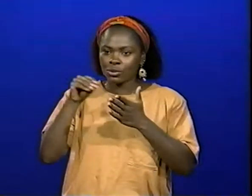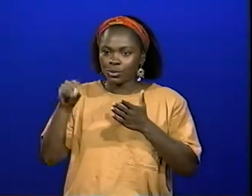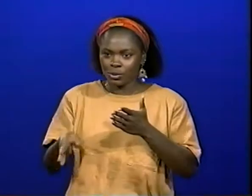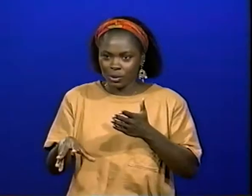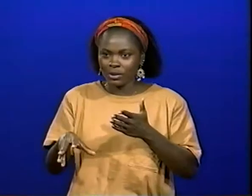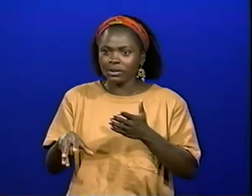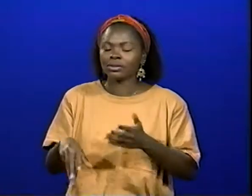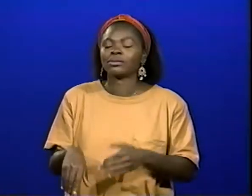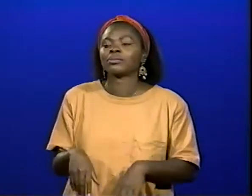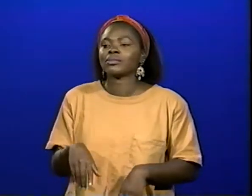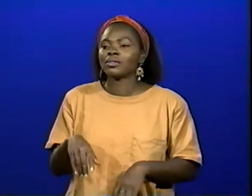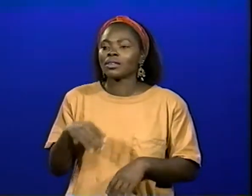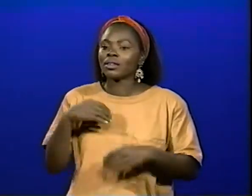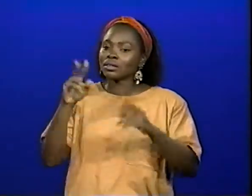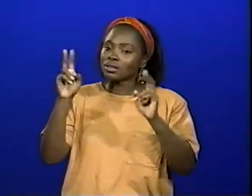I'm a junior at Gallaudet University,